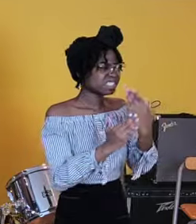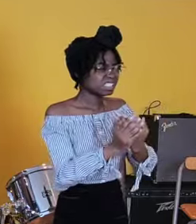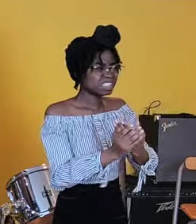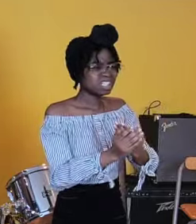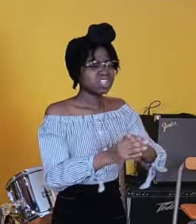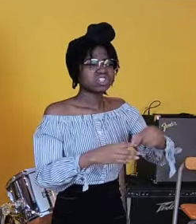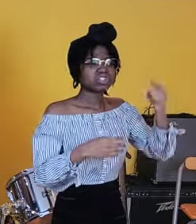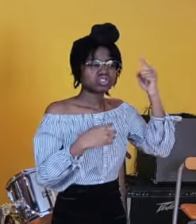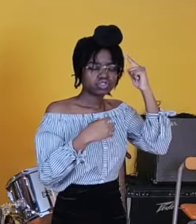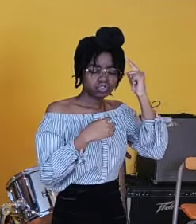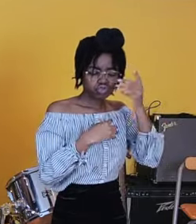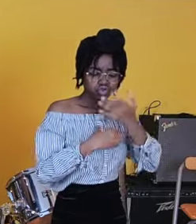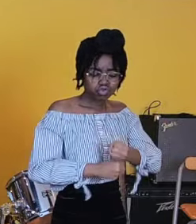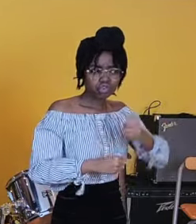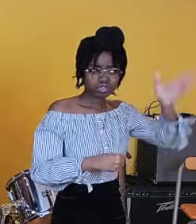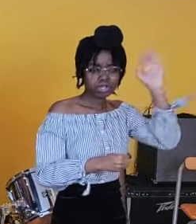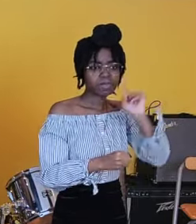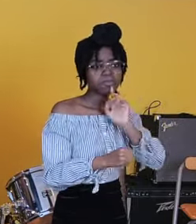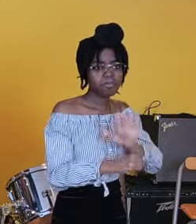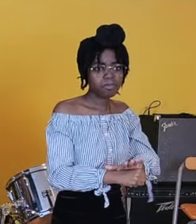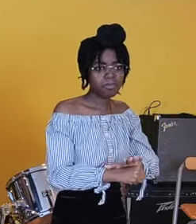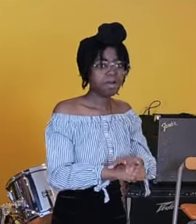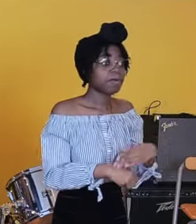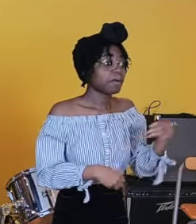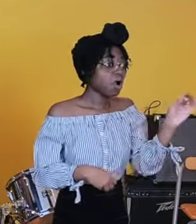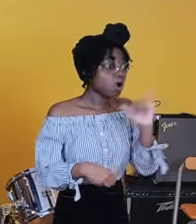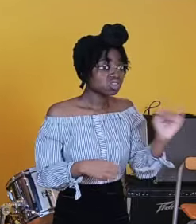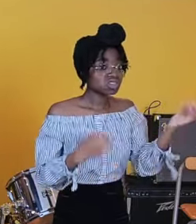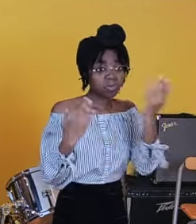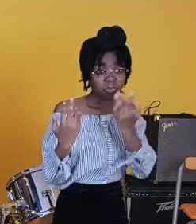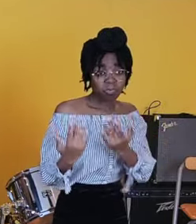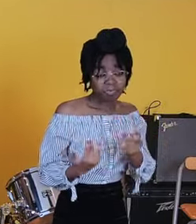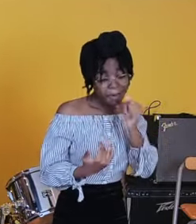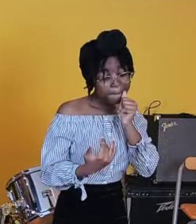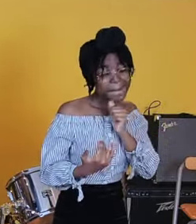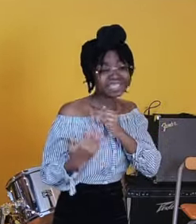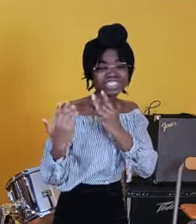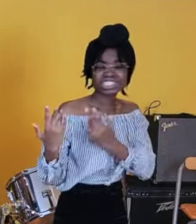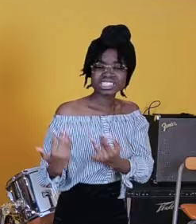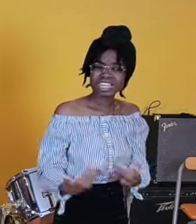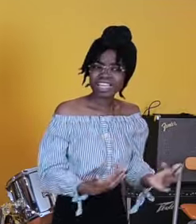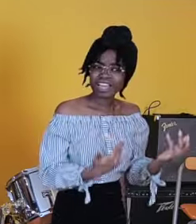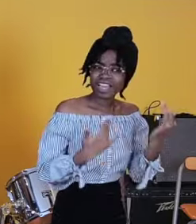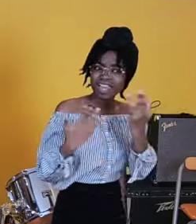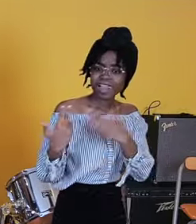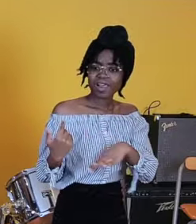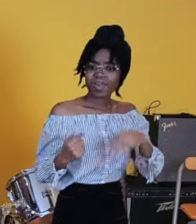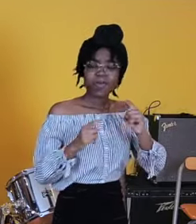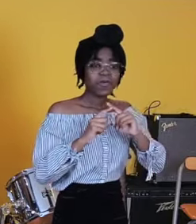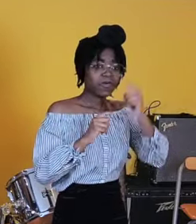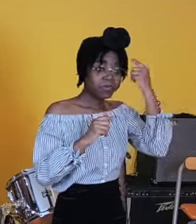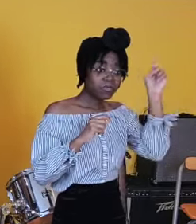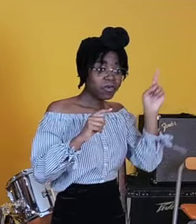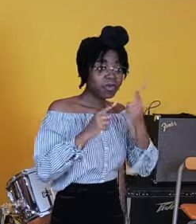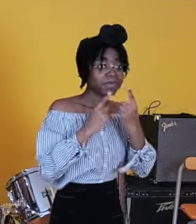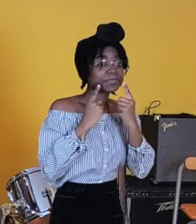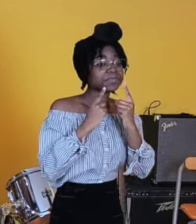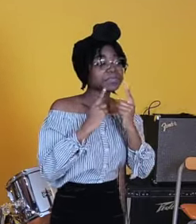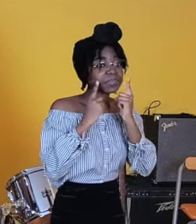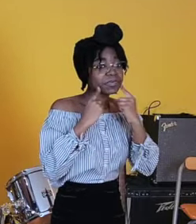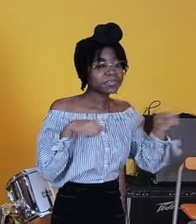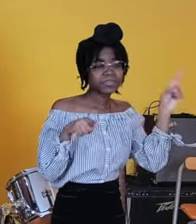they also waited patiently for those promises to be fulfilled, sometimes never receiving them.